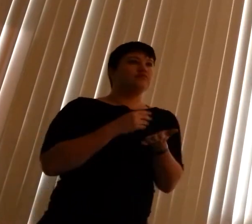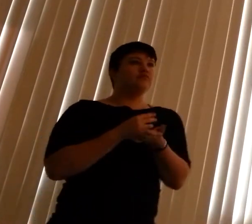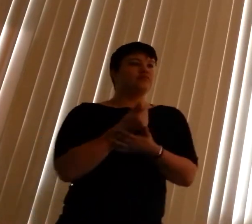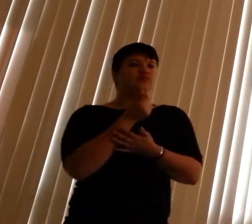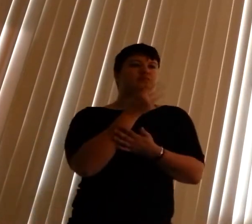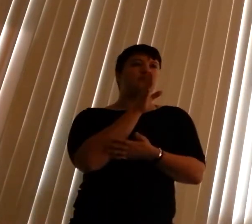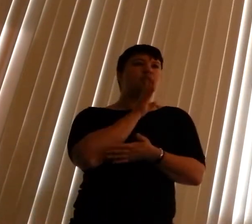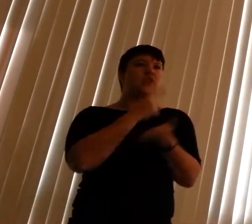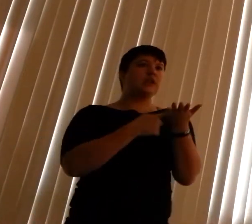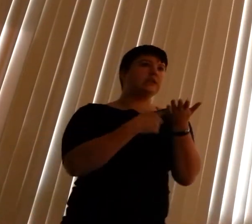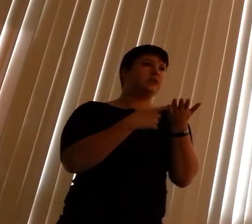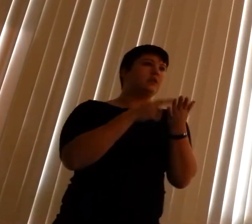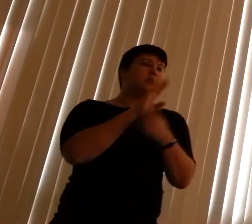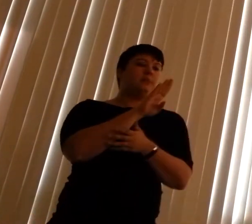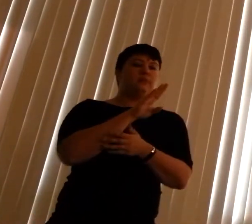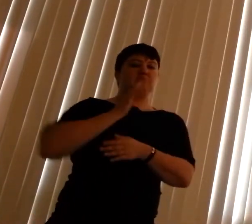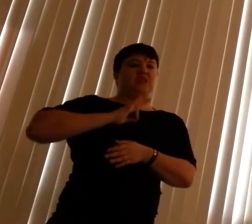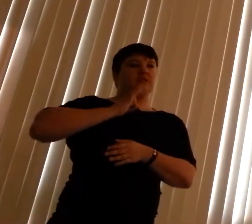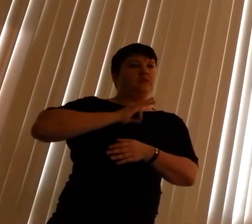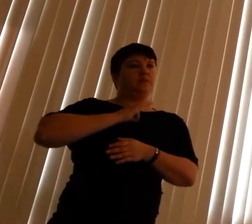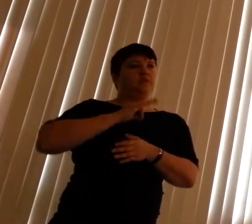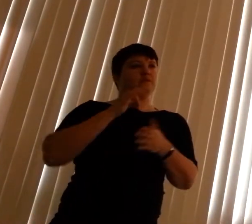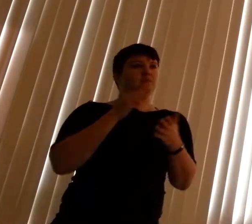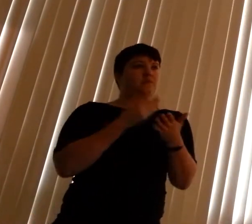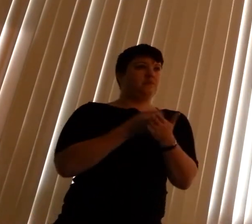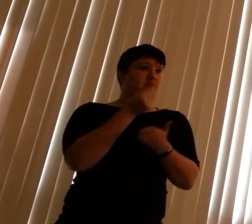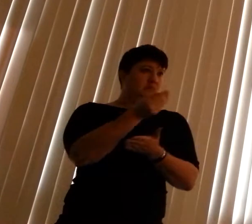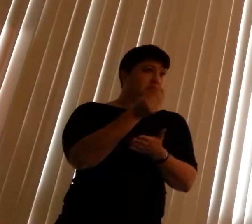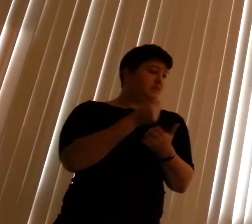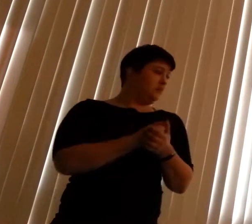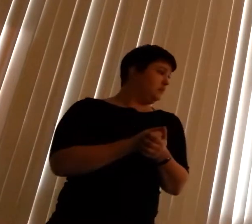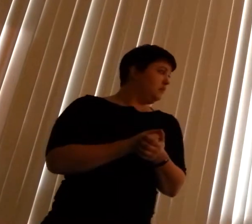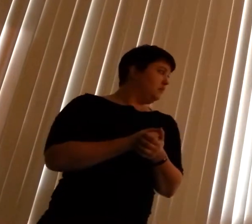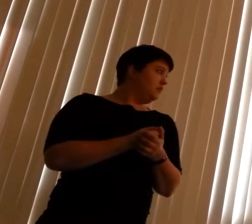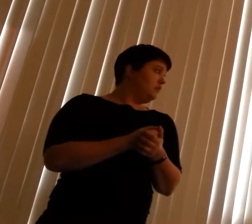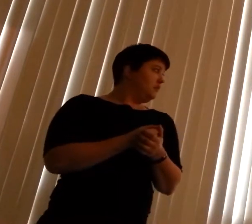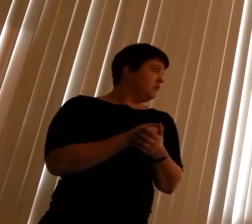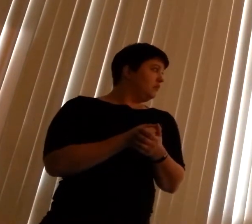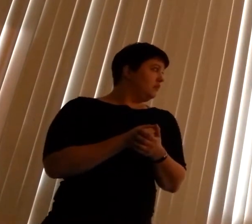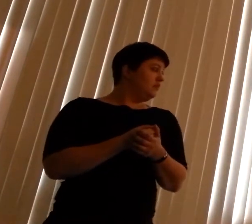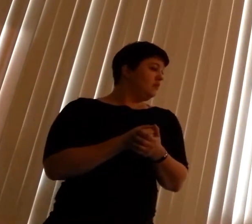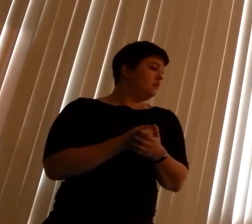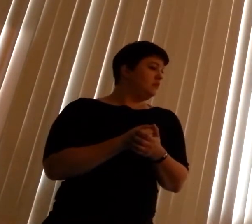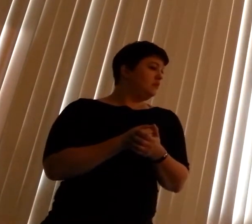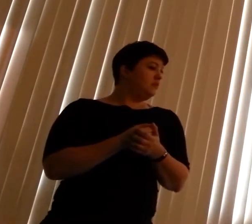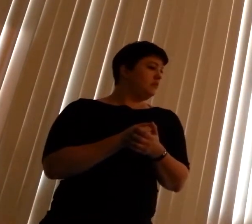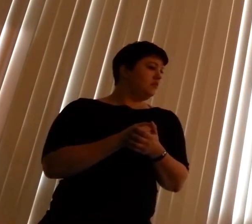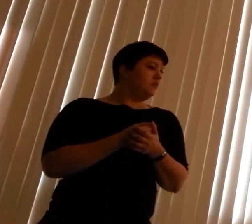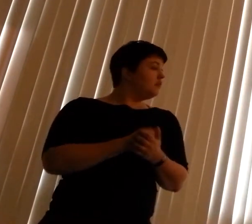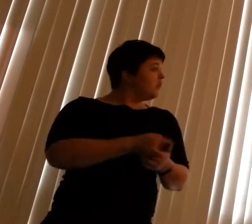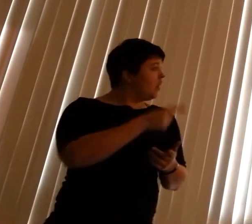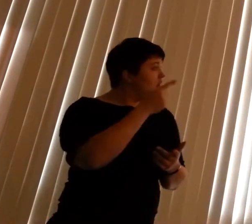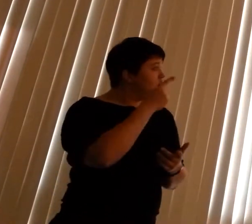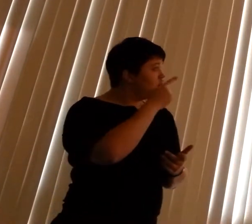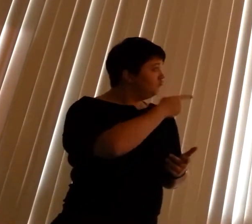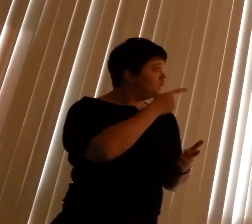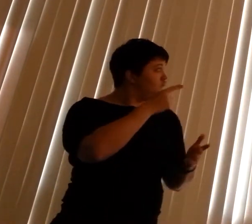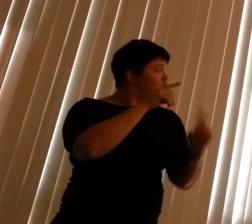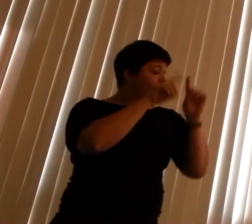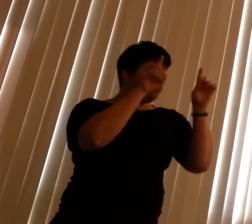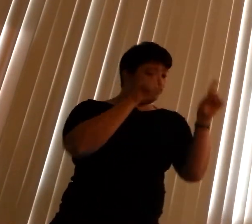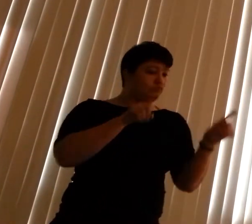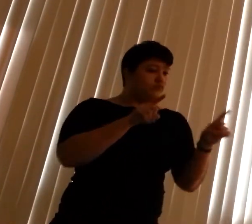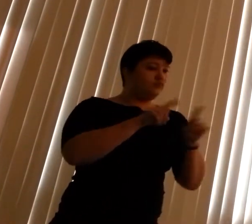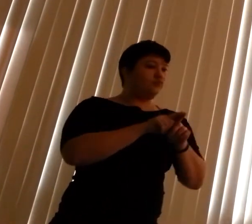Here's a measure of health benefit. A measure of the